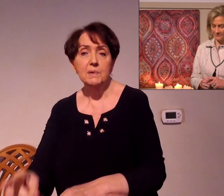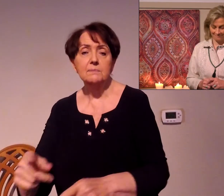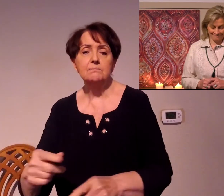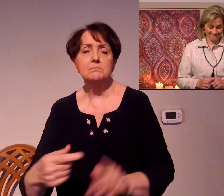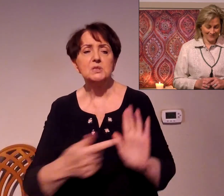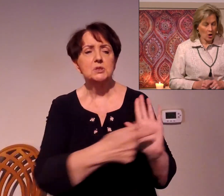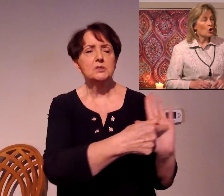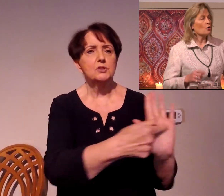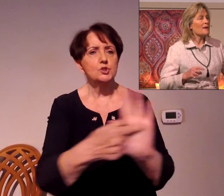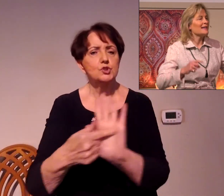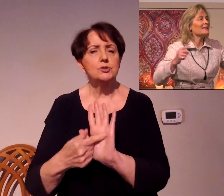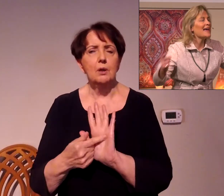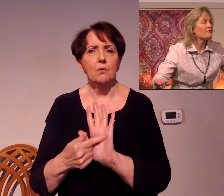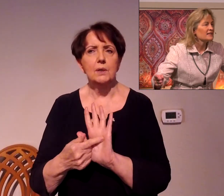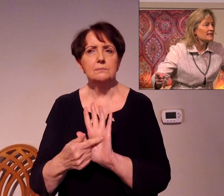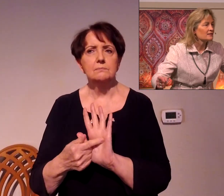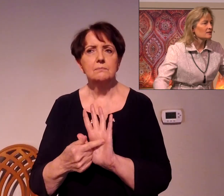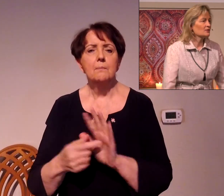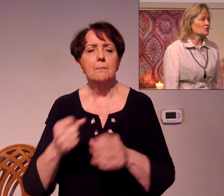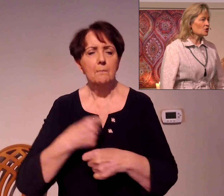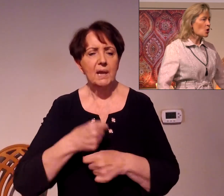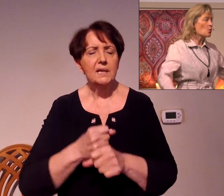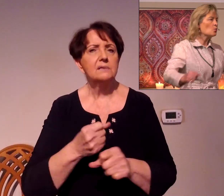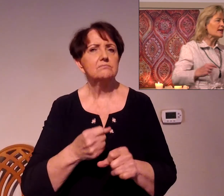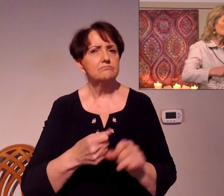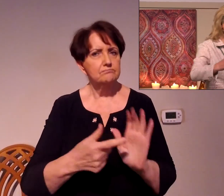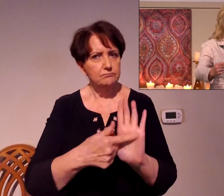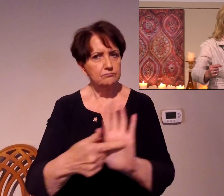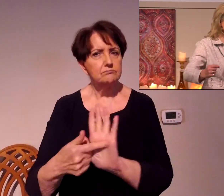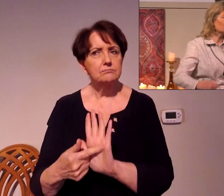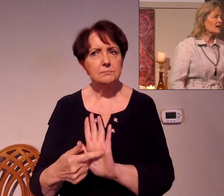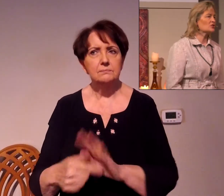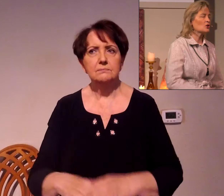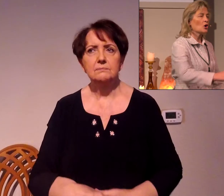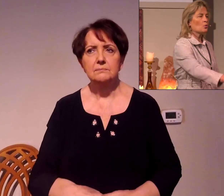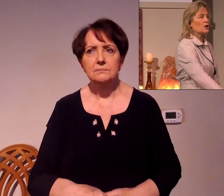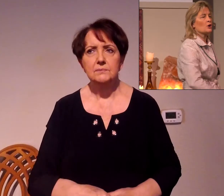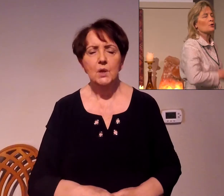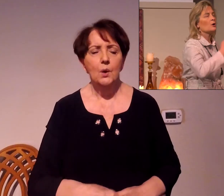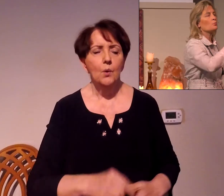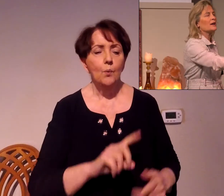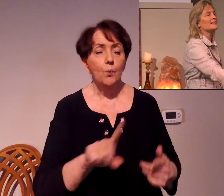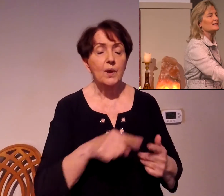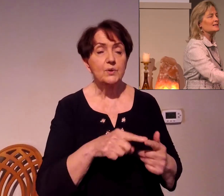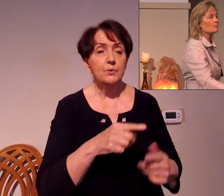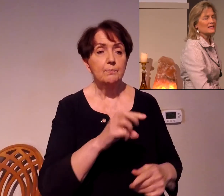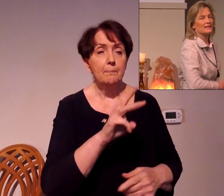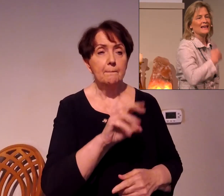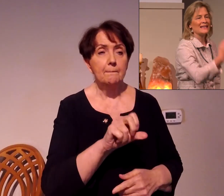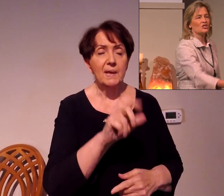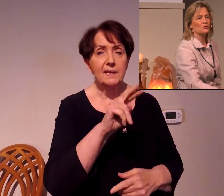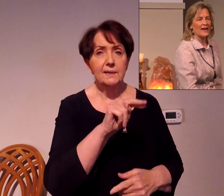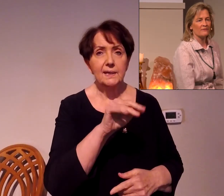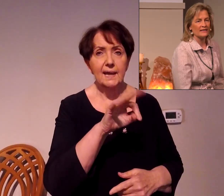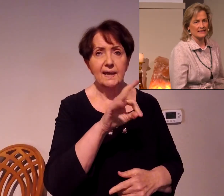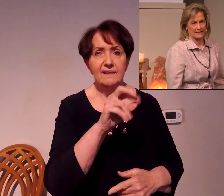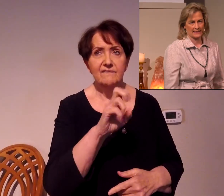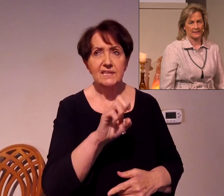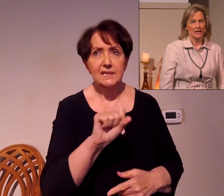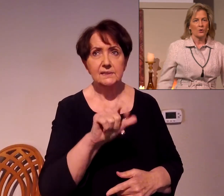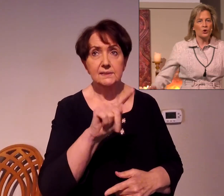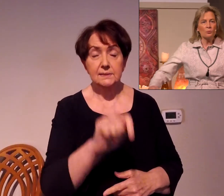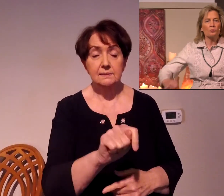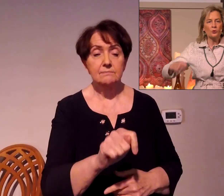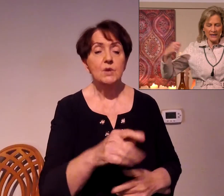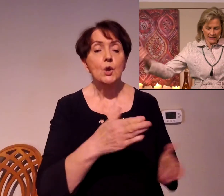forth or make it evident. So when we manifest, we're bringing something into